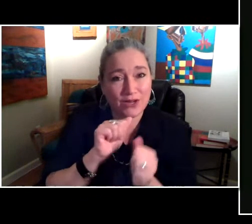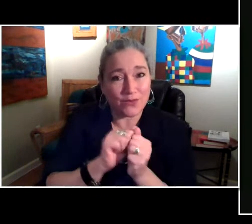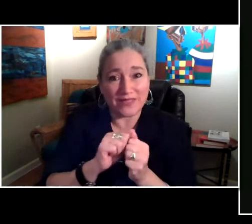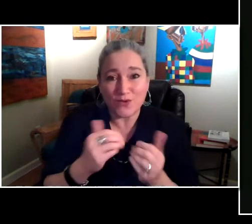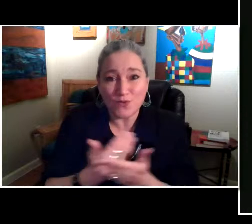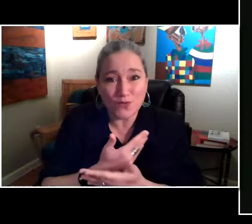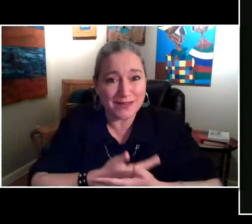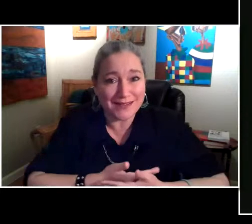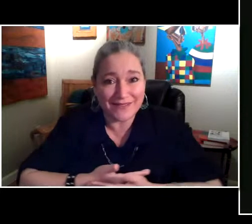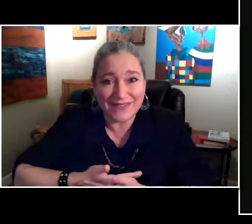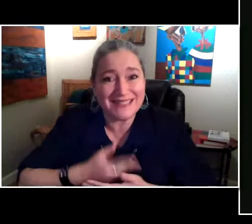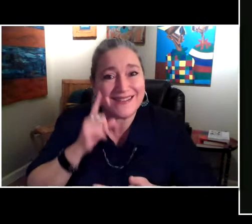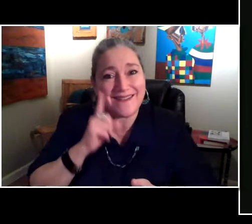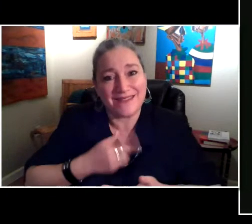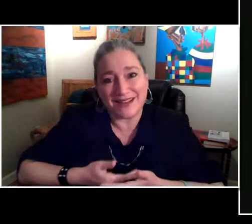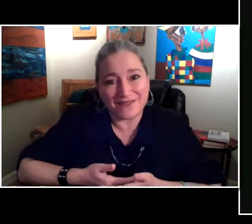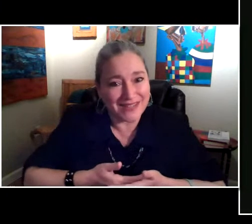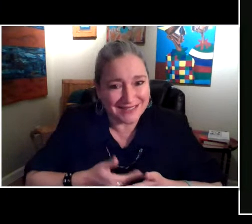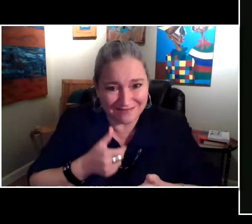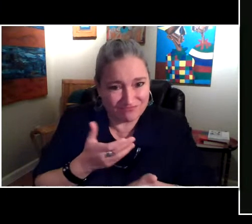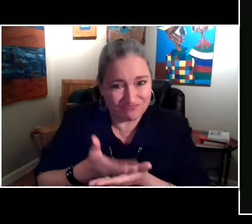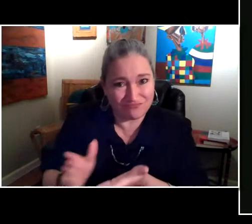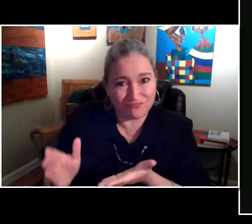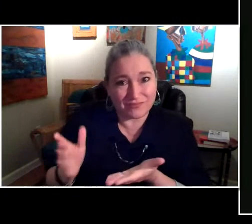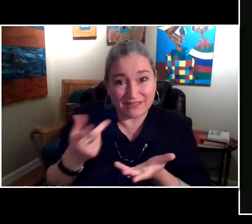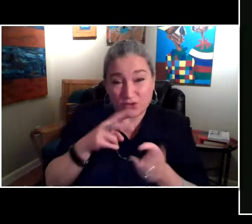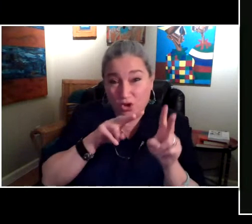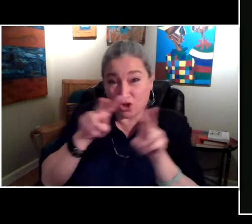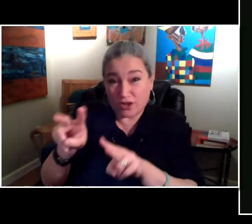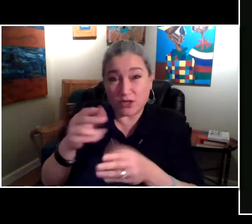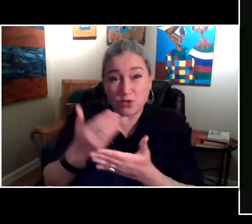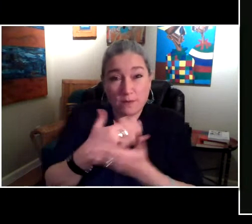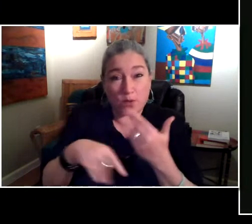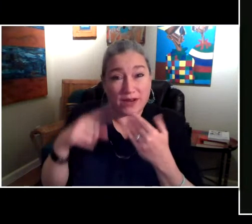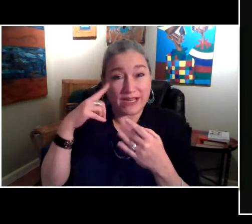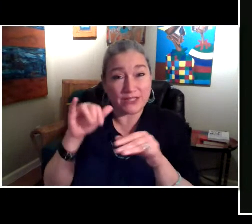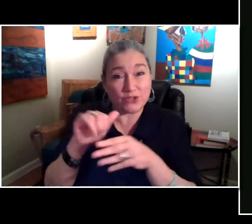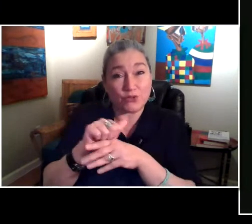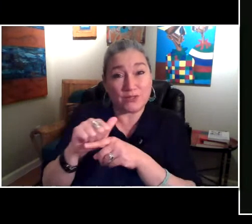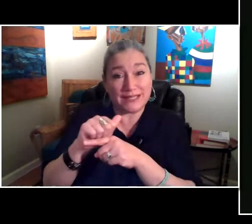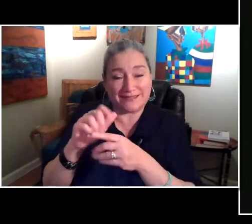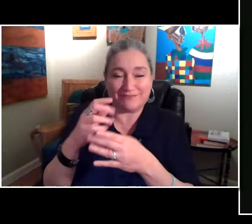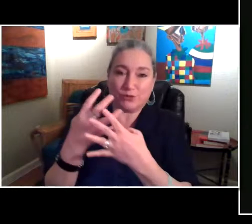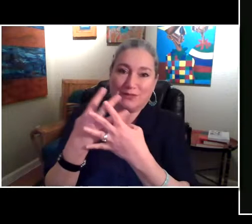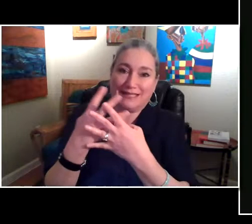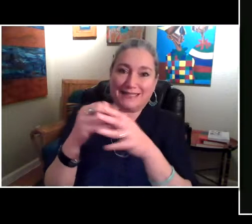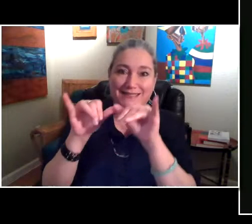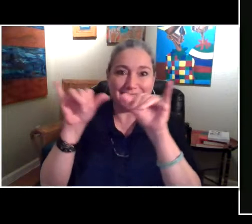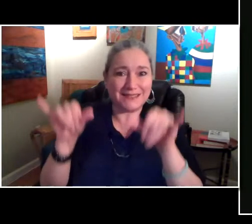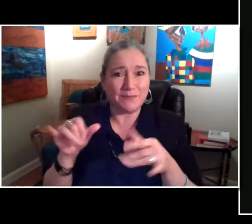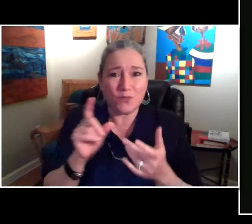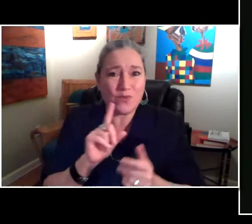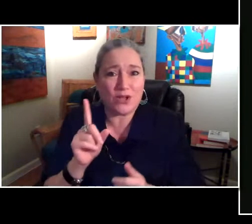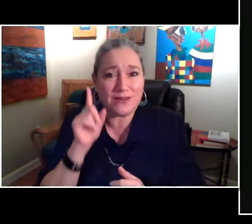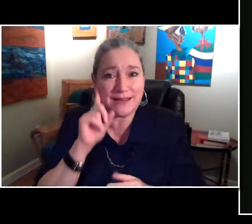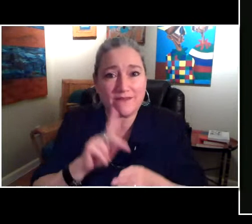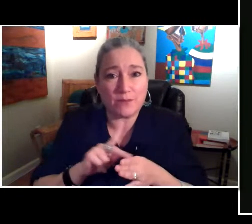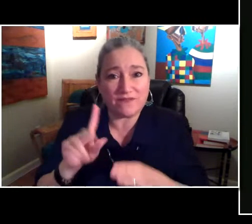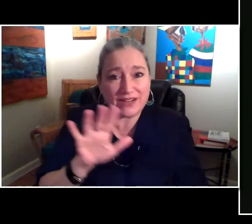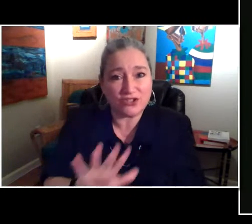which then denies the experience of deaf professionals and that we're not participating in the experience of newborn